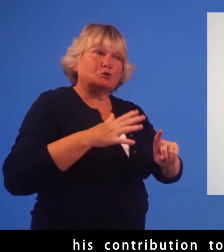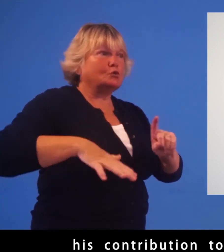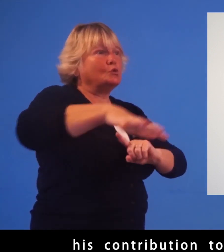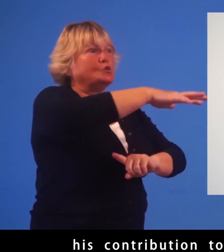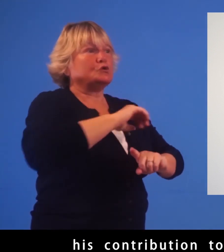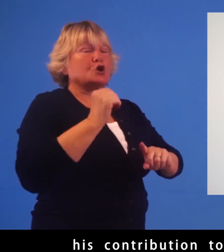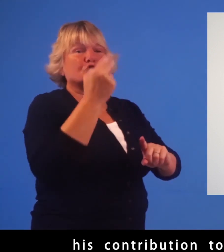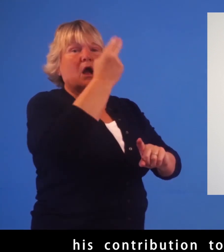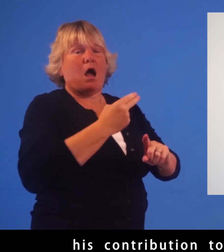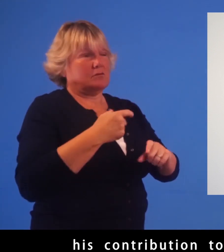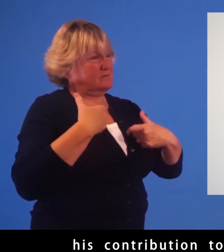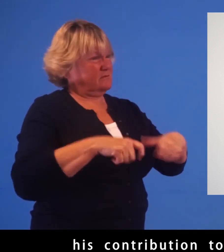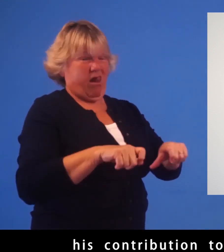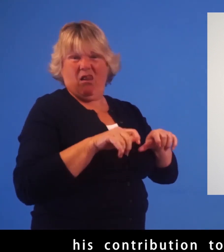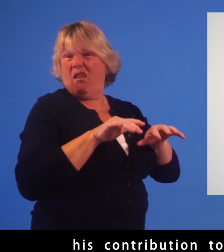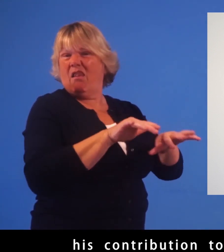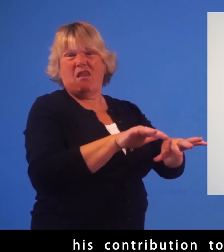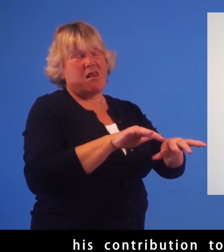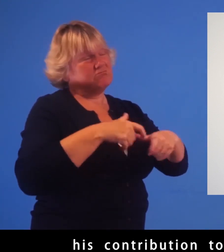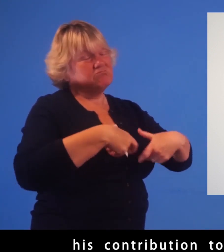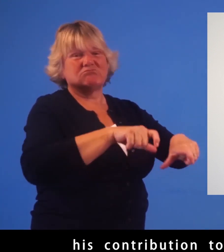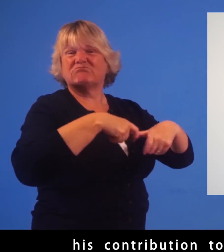his contribution to Scottish art endures.